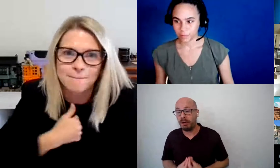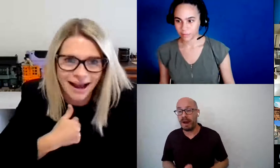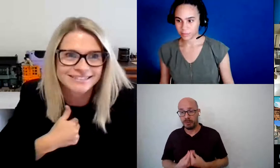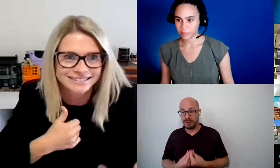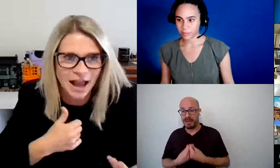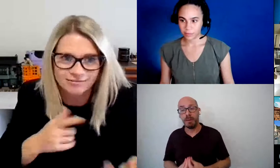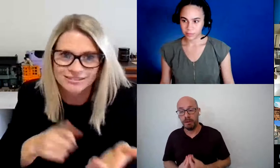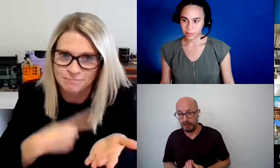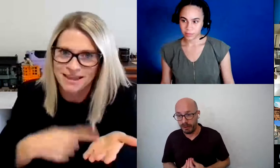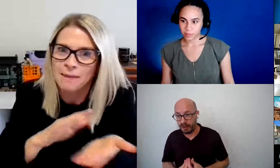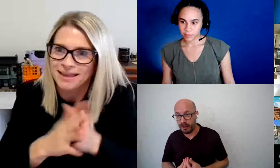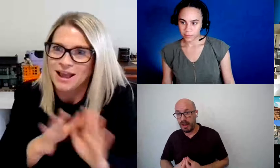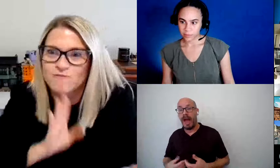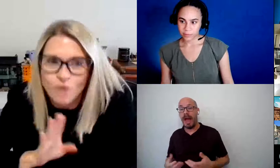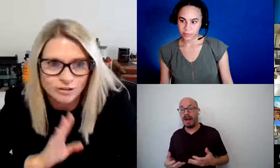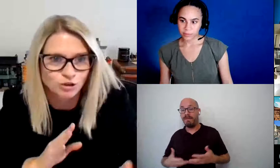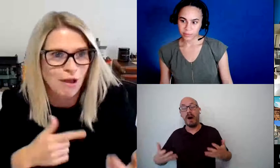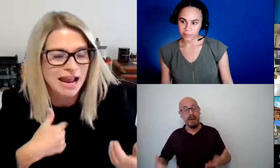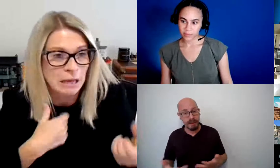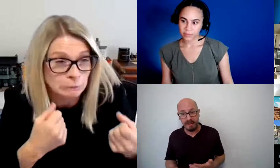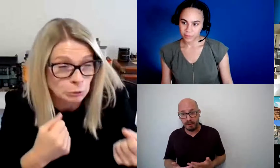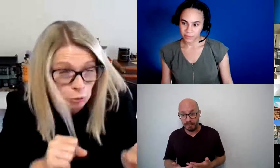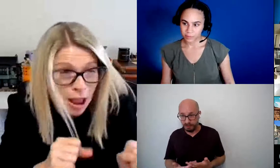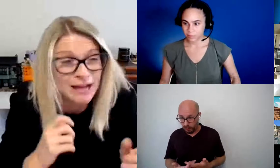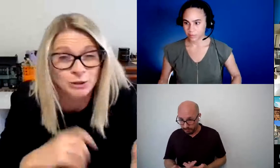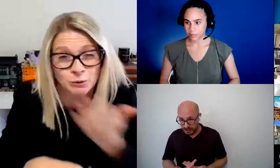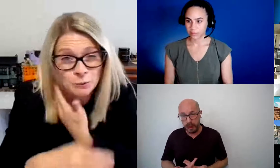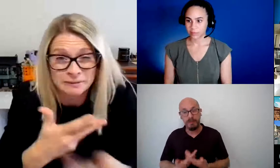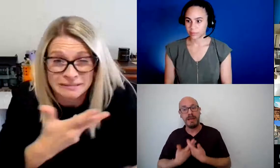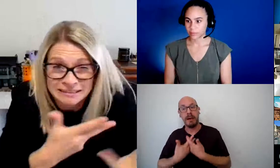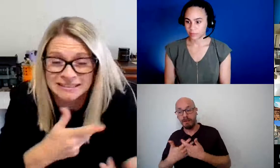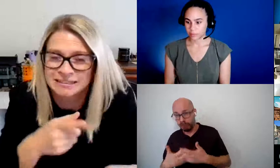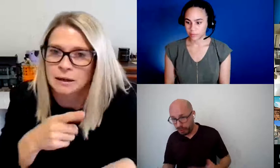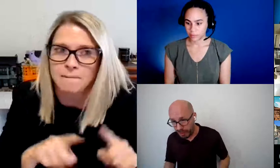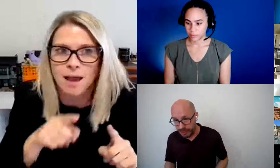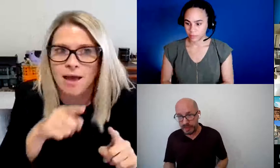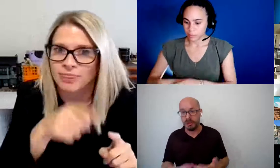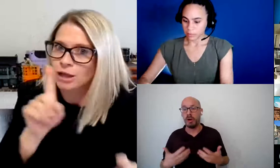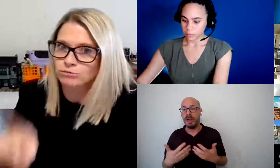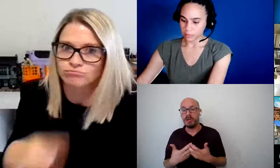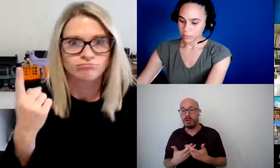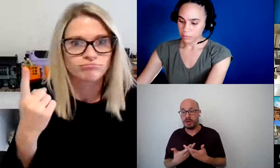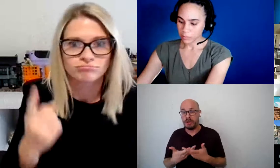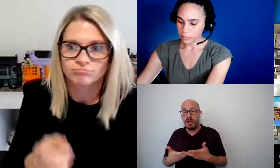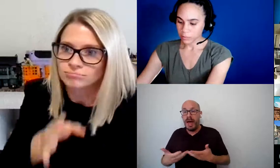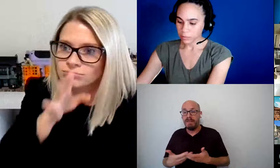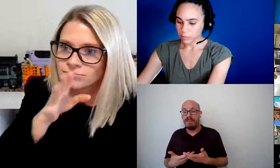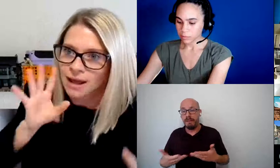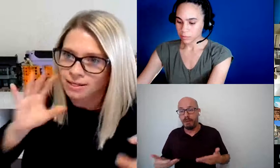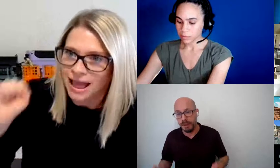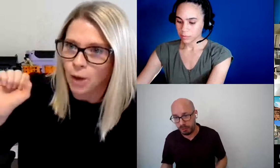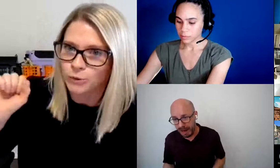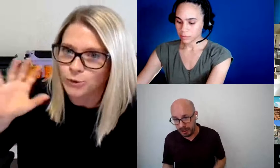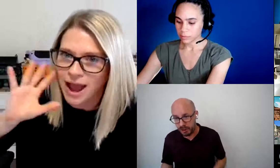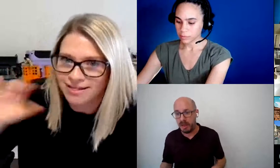to interact with a deaf person. And I find myself, and I becoming frustrated and trying to just have a simple interaction,